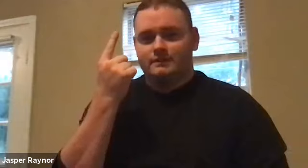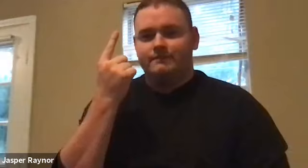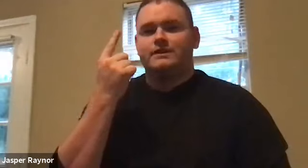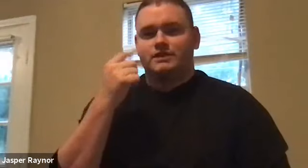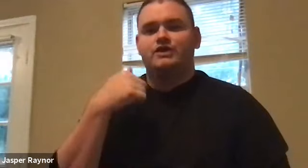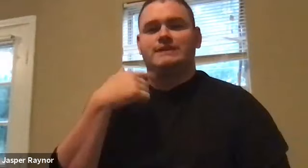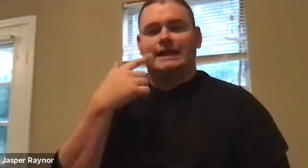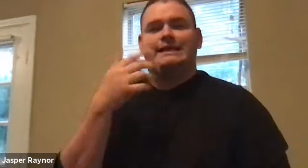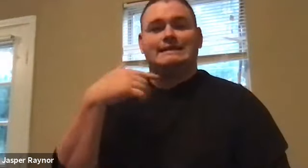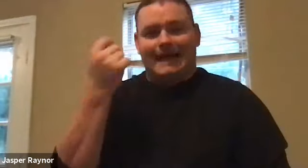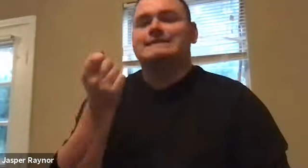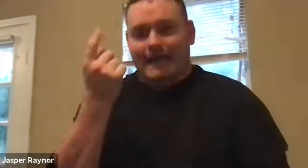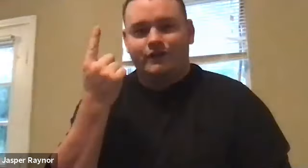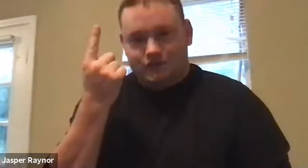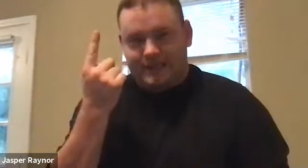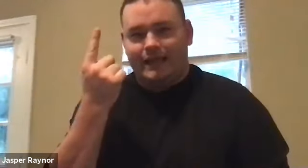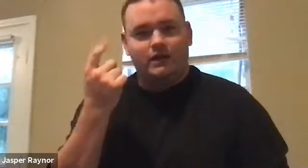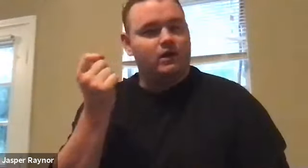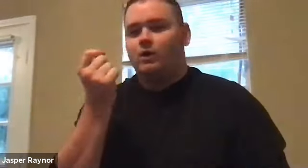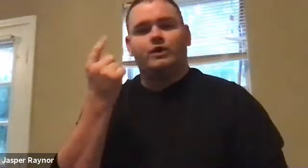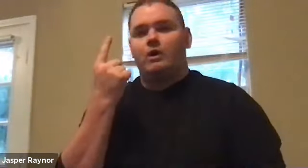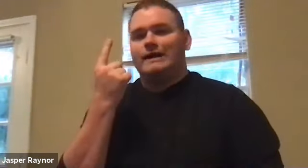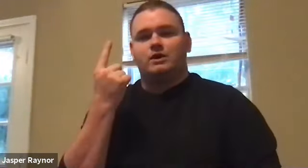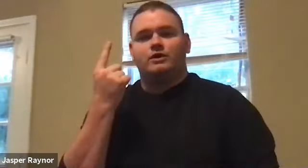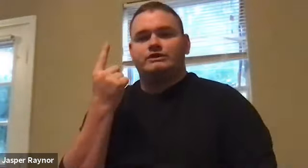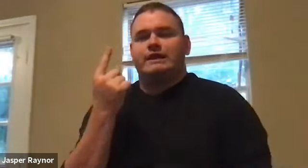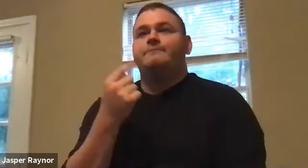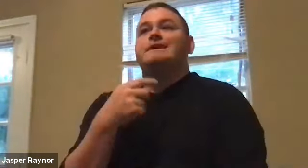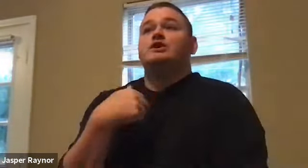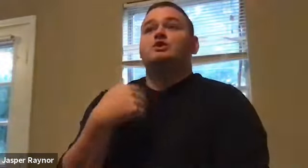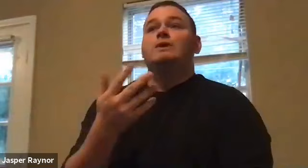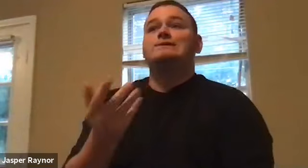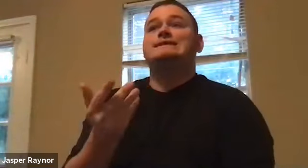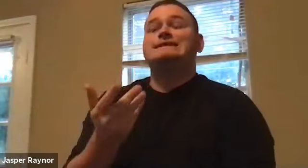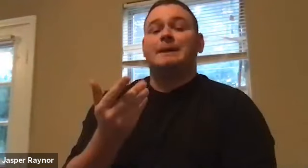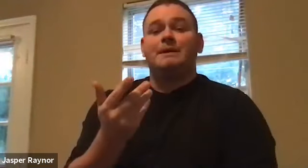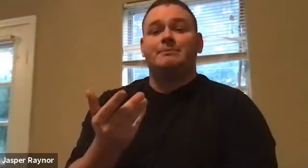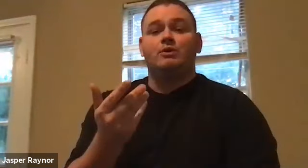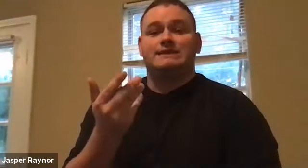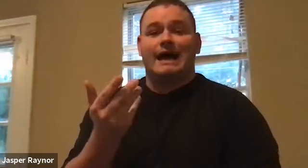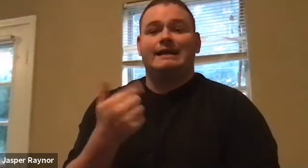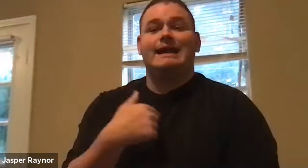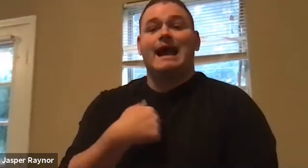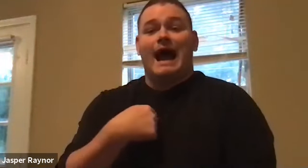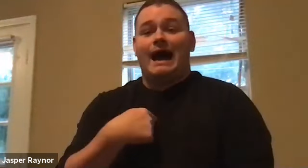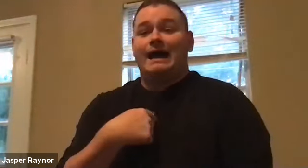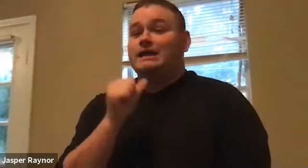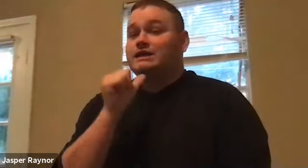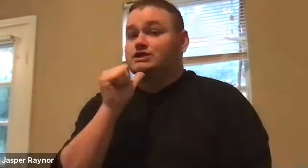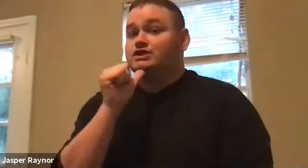Gotta So you're have the saying, head shake. yes, I understand, or no, I don't understand. Okay. You will Gotta see have the some head people sign, I